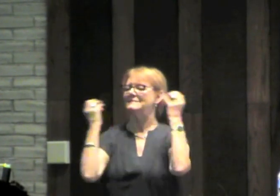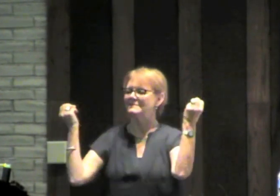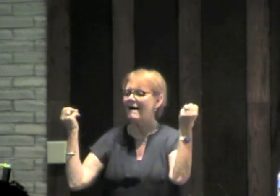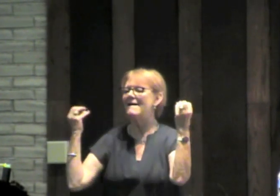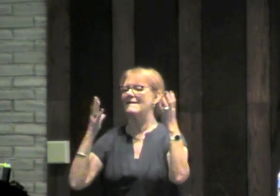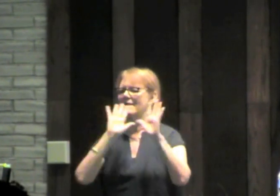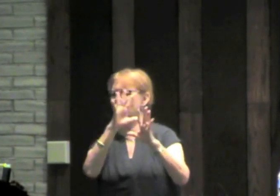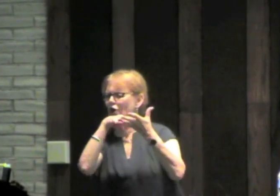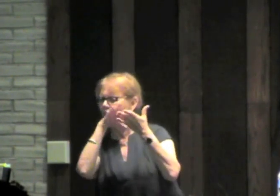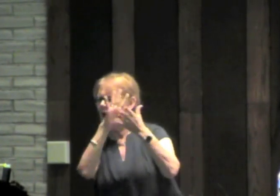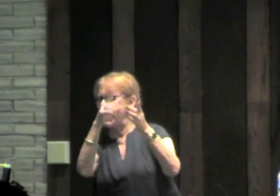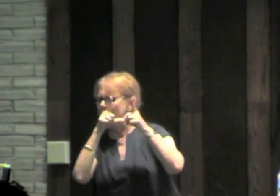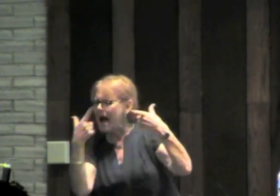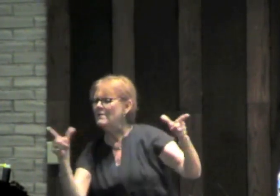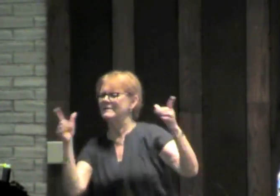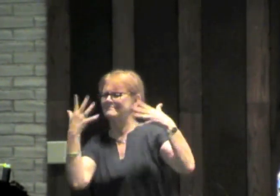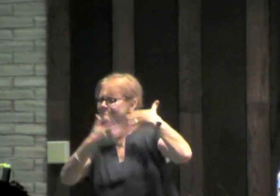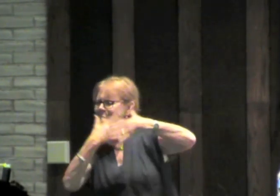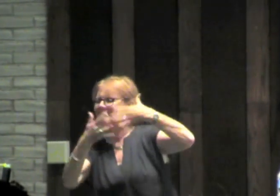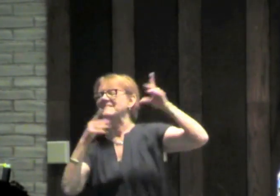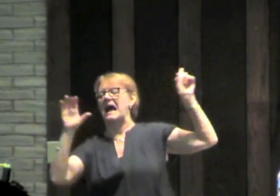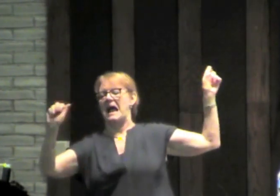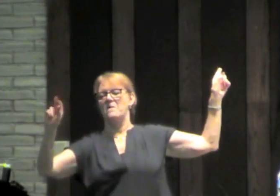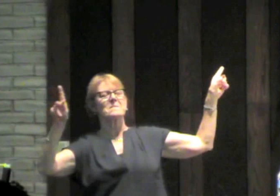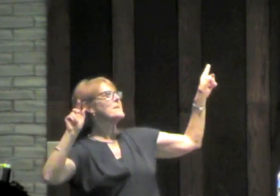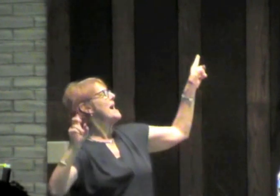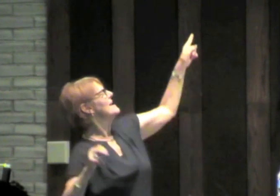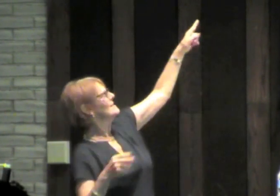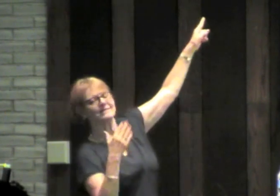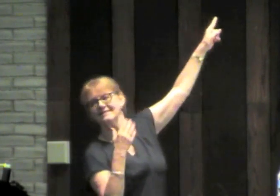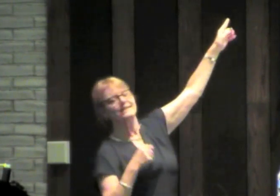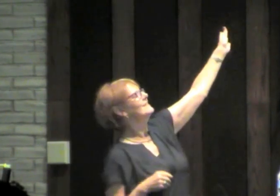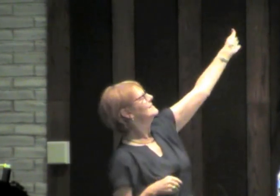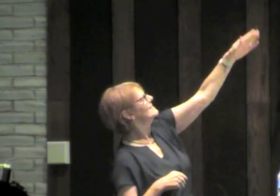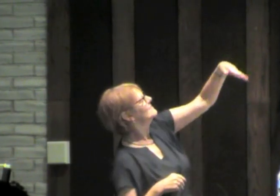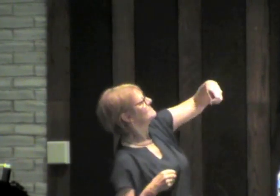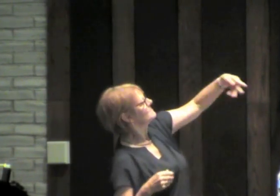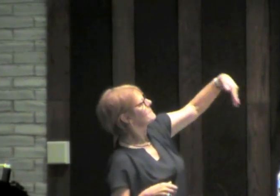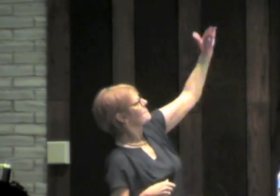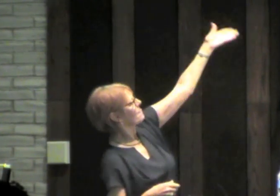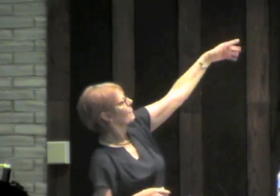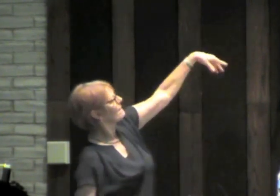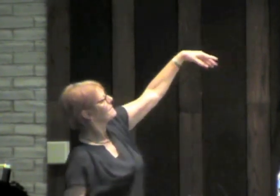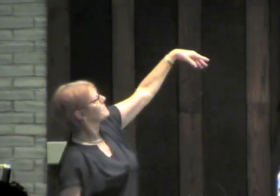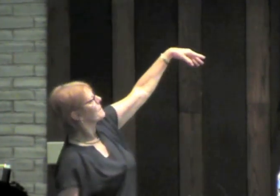to study their sign language and their community and to see how that had all gotten